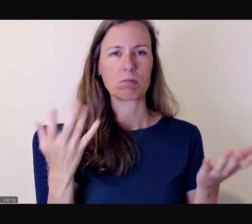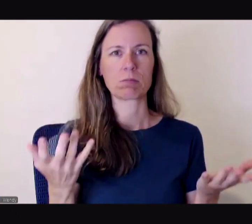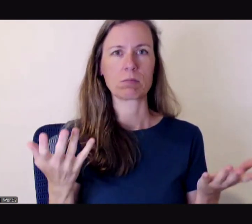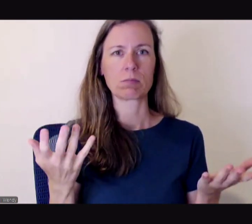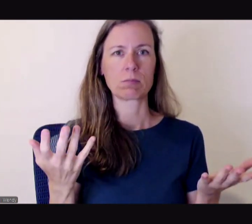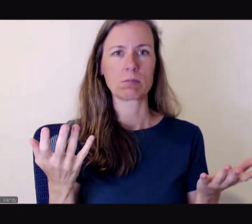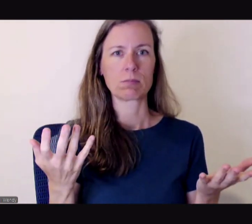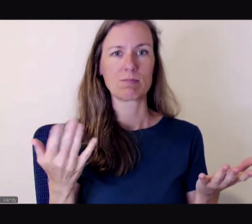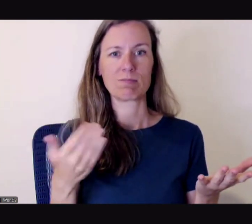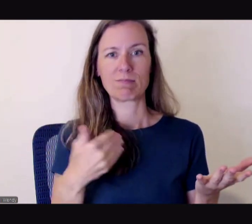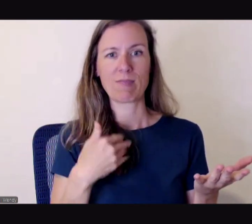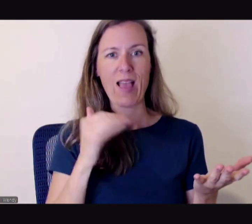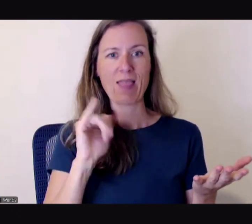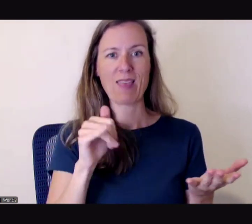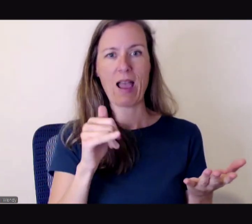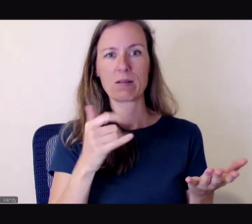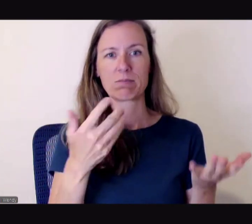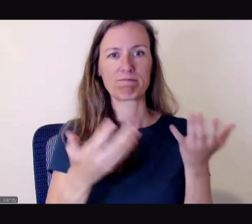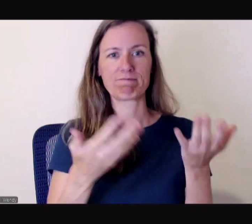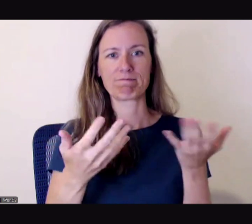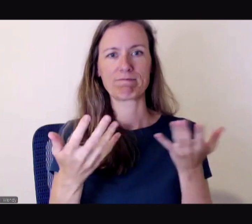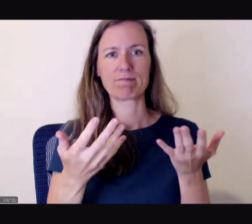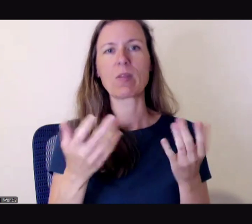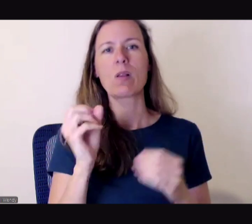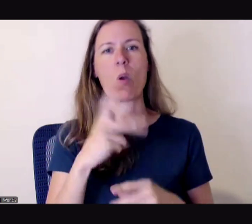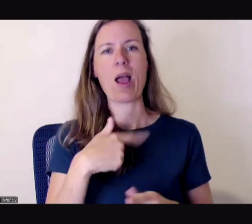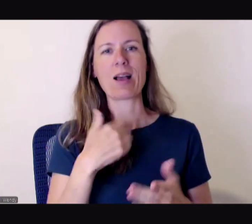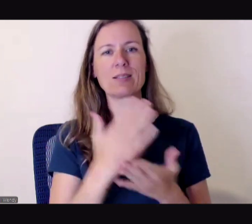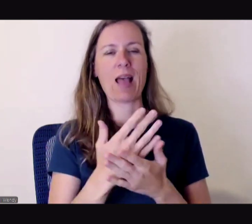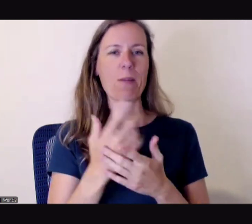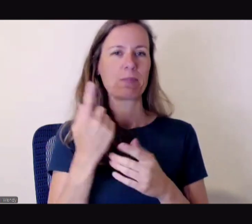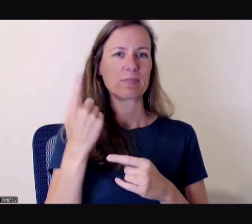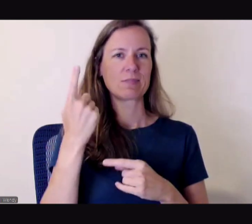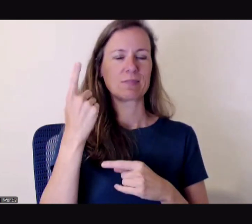that. Anyway, okay, I'll stop brainstorming. Councilmember Fry.